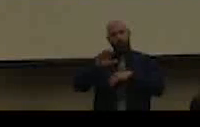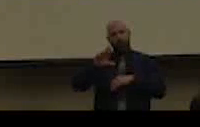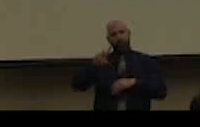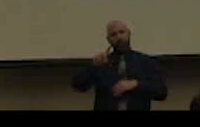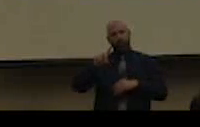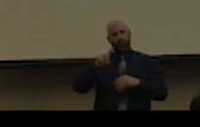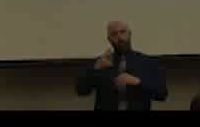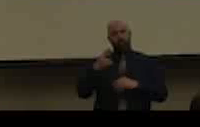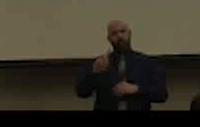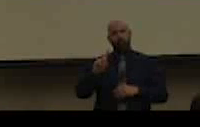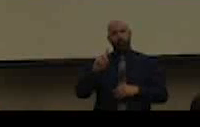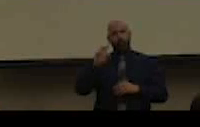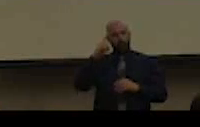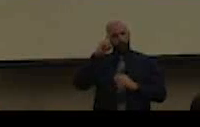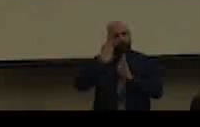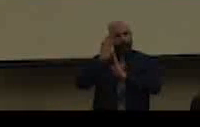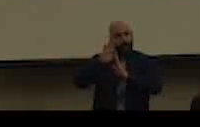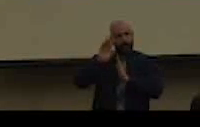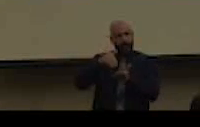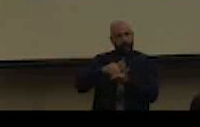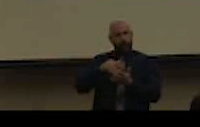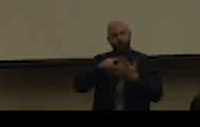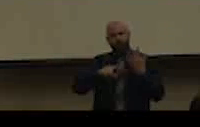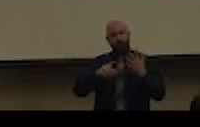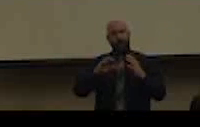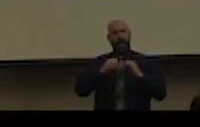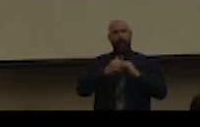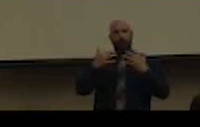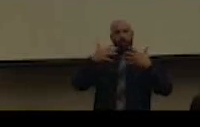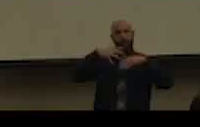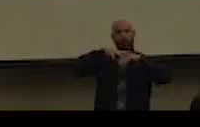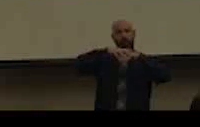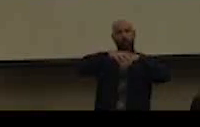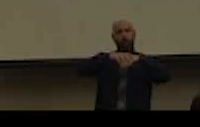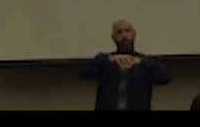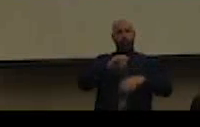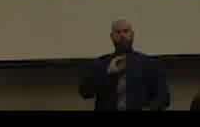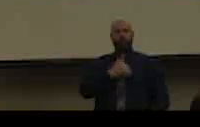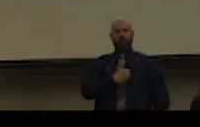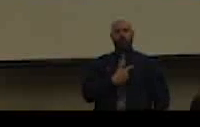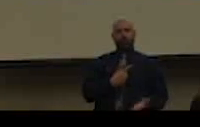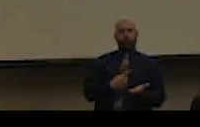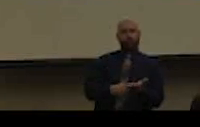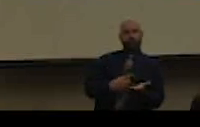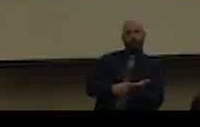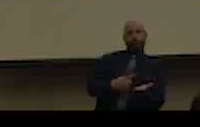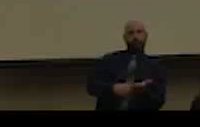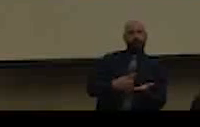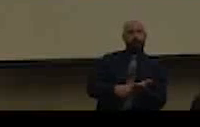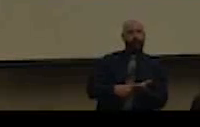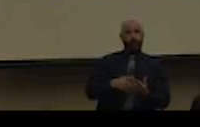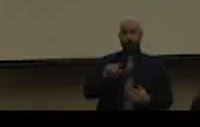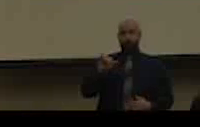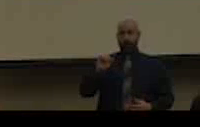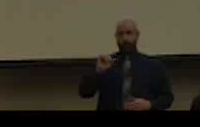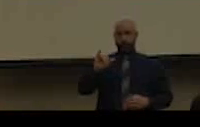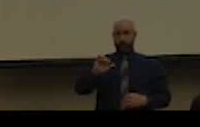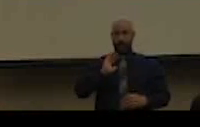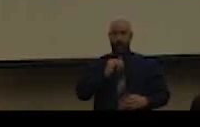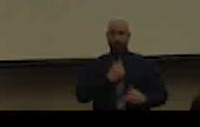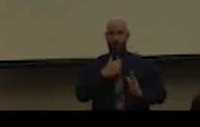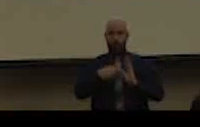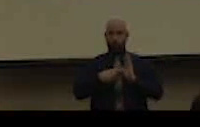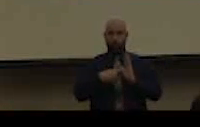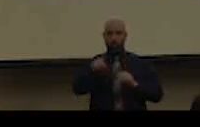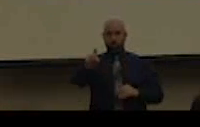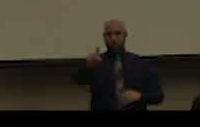weave those things into our conversation? Or is that our role? Maybe